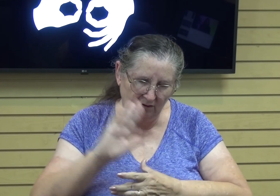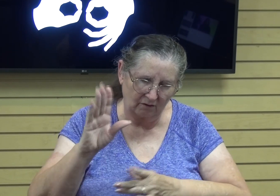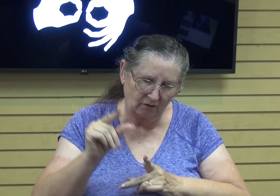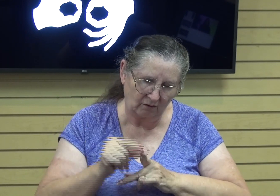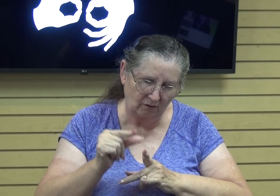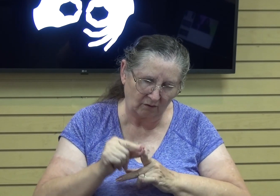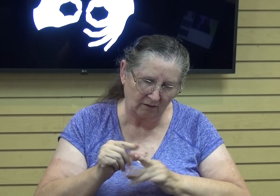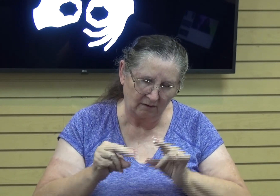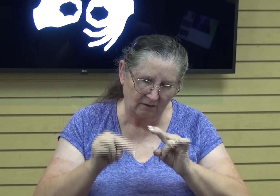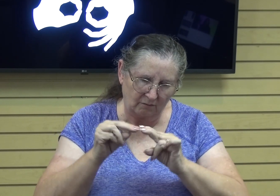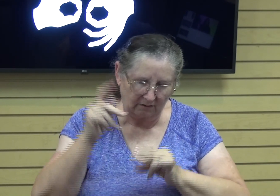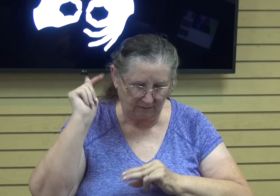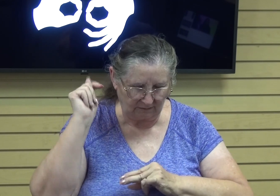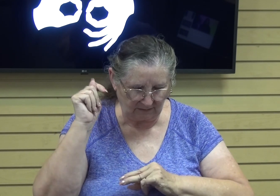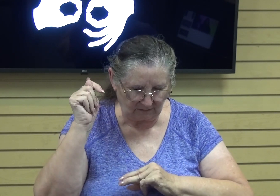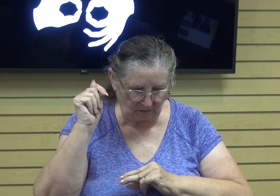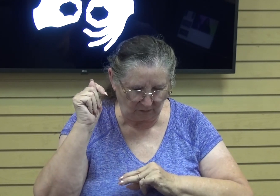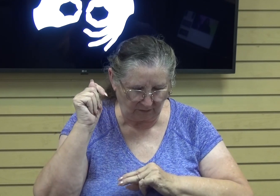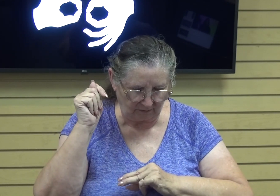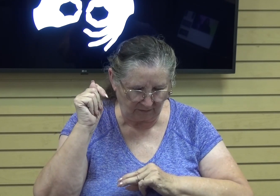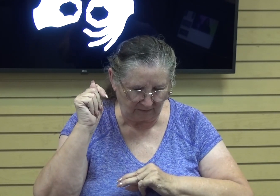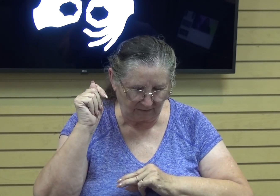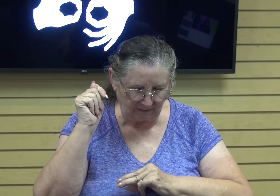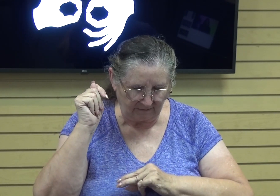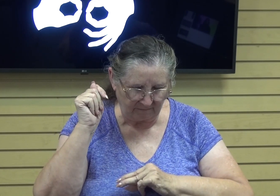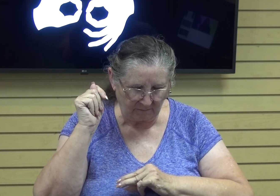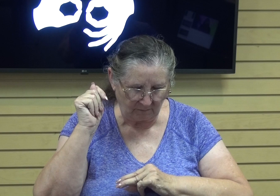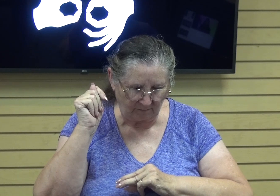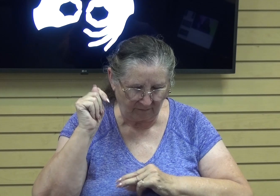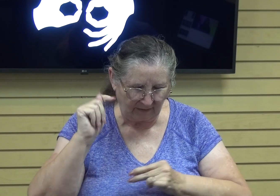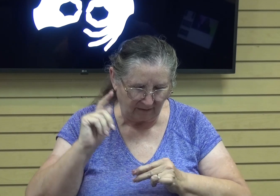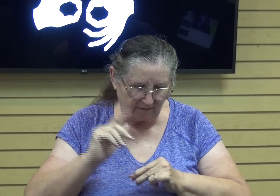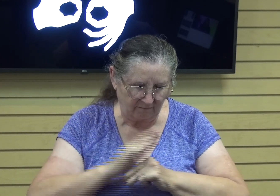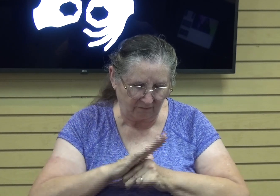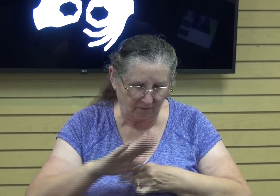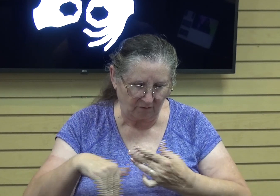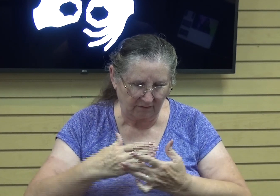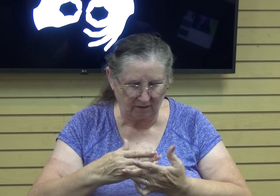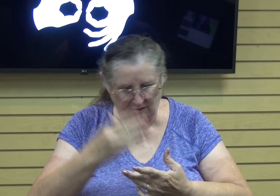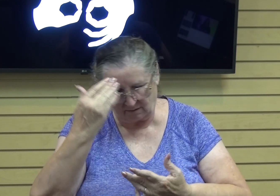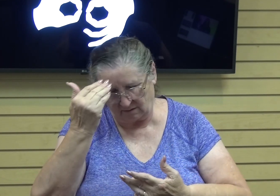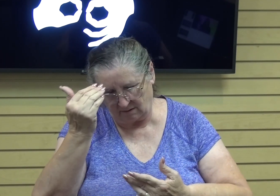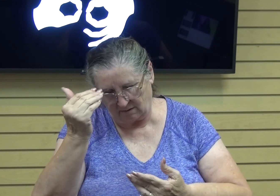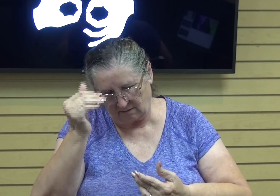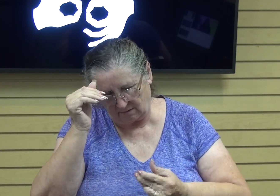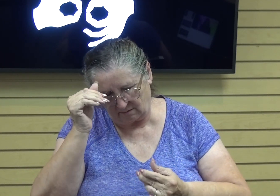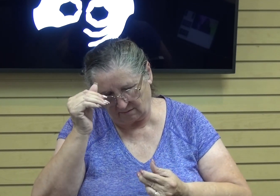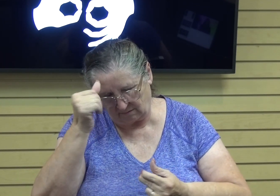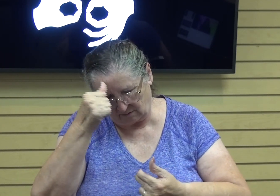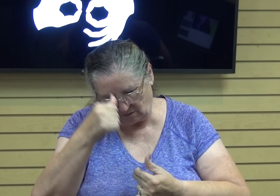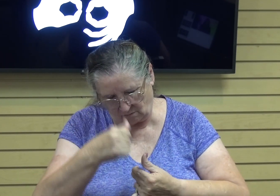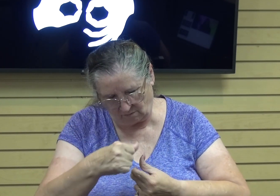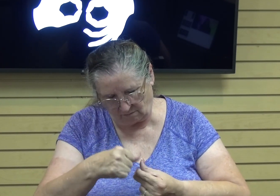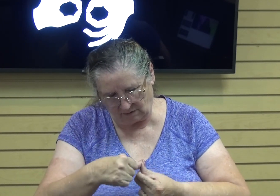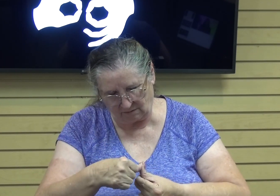build a testimony that is full with all these memories of people that we love and people that